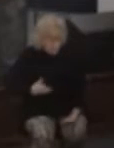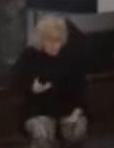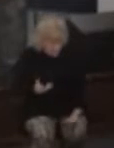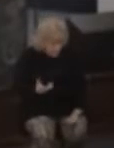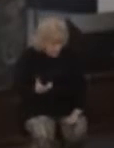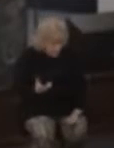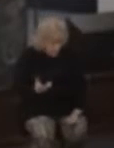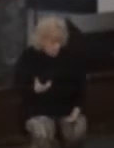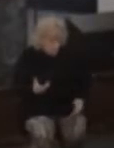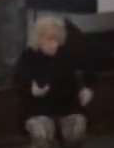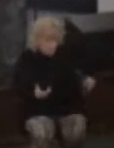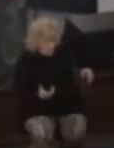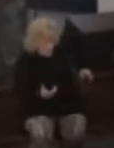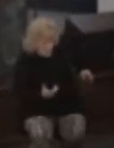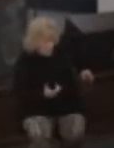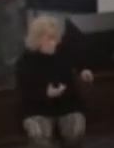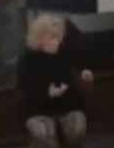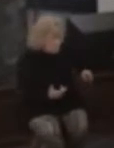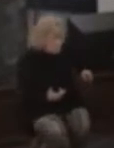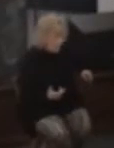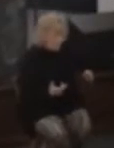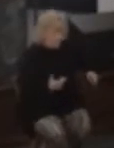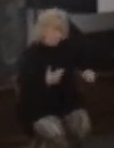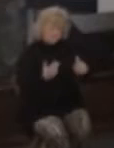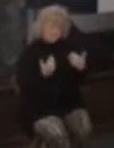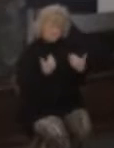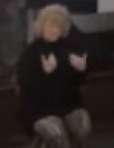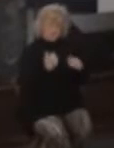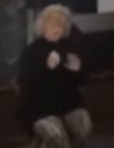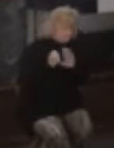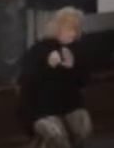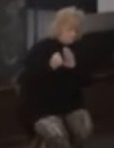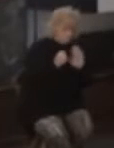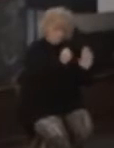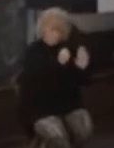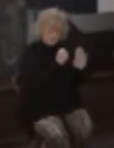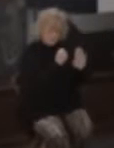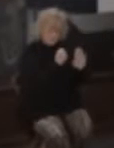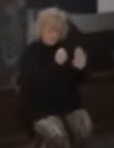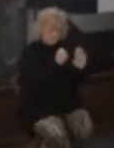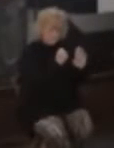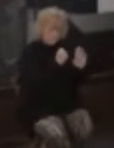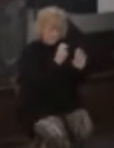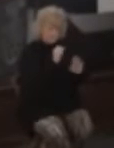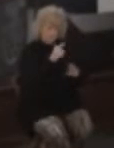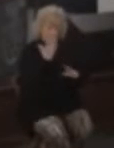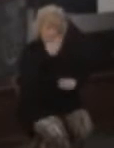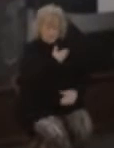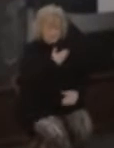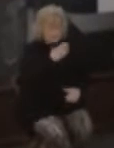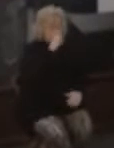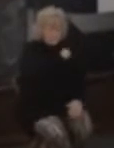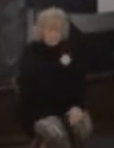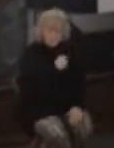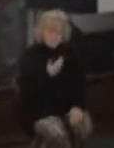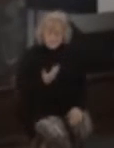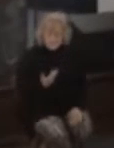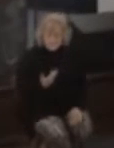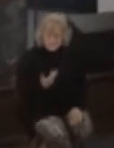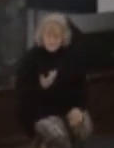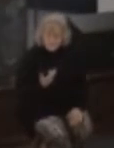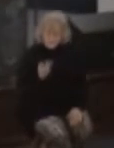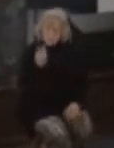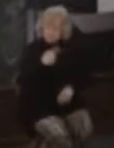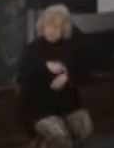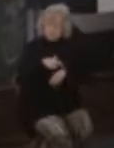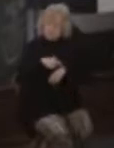found a way to elude the spear two times, showing Saul that God was with him.